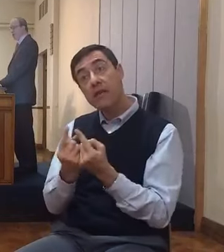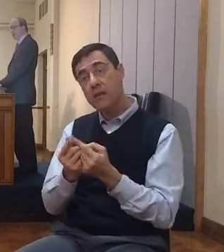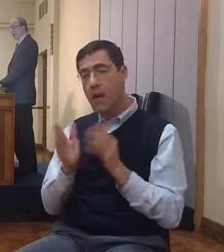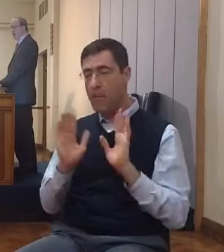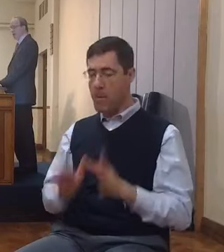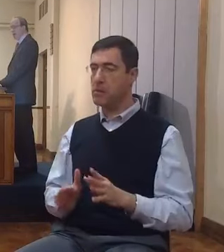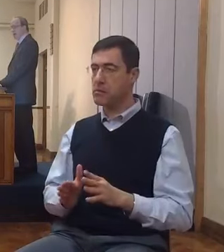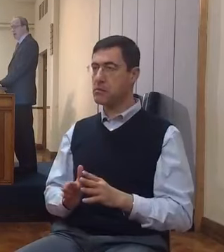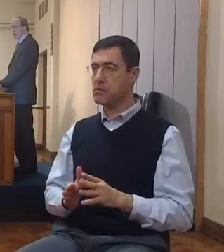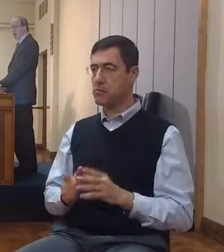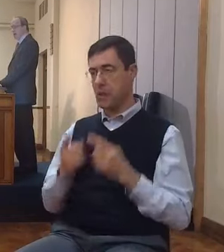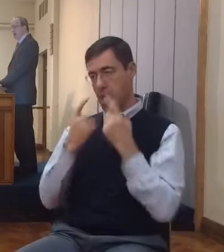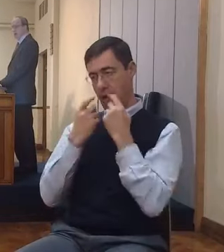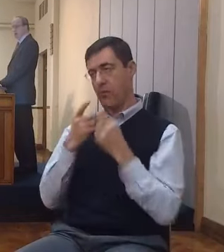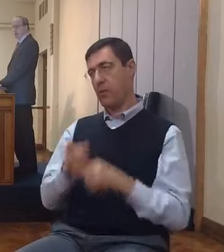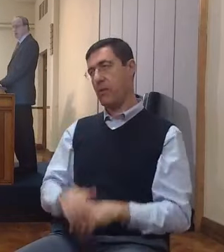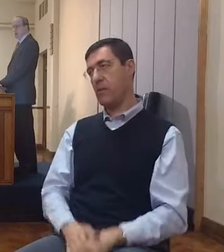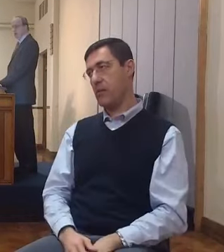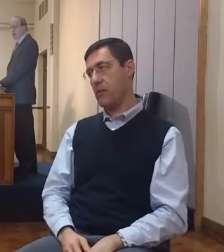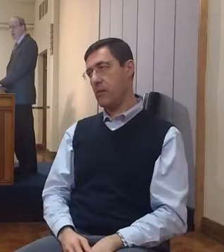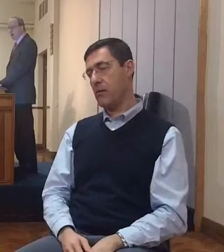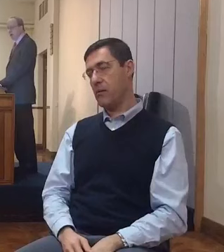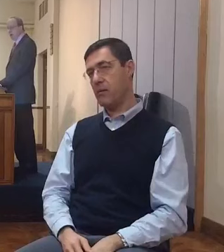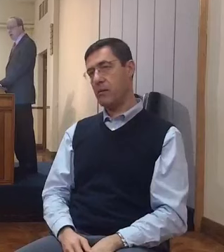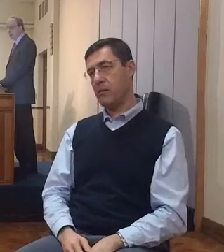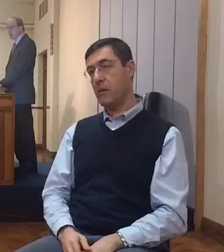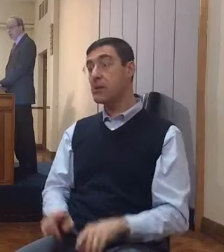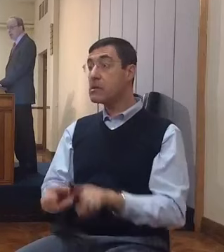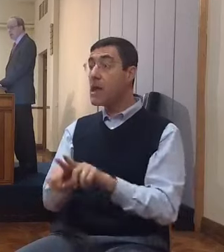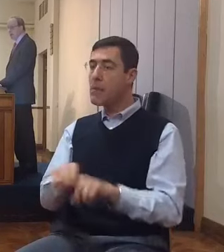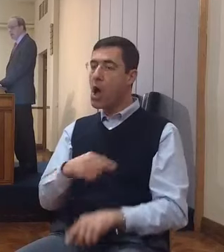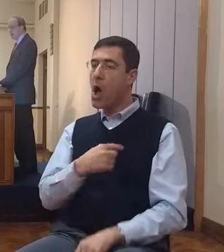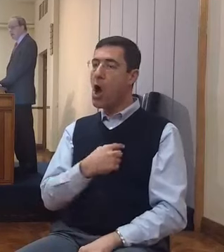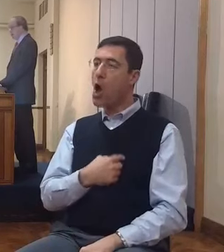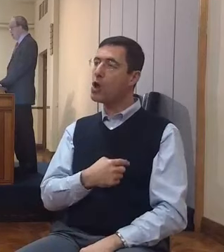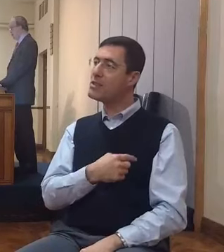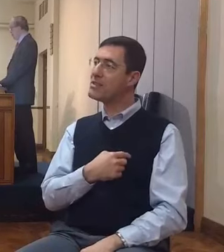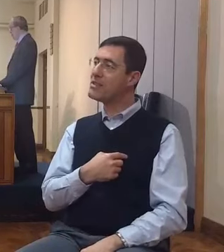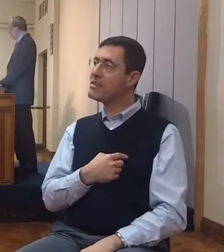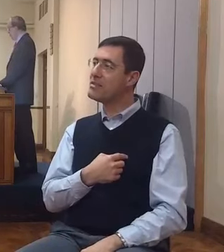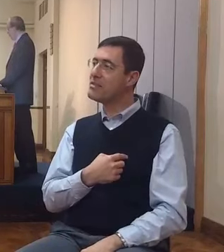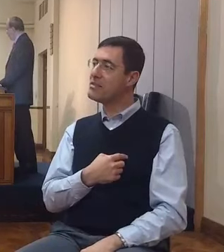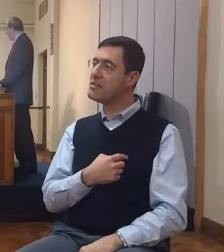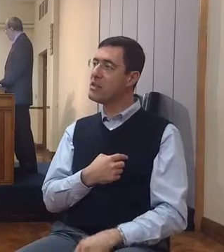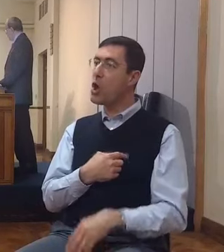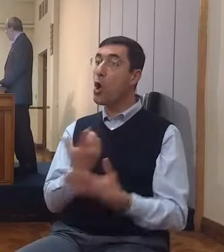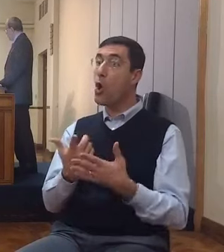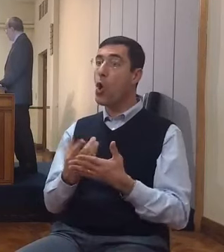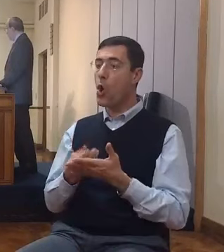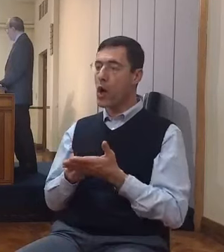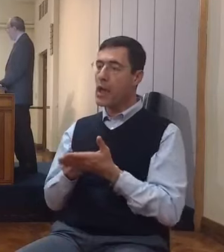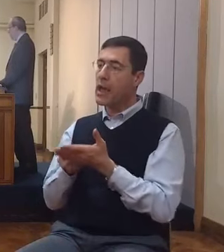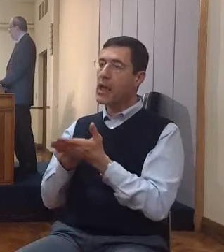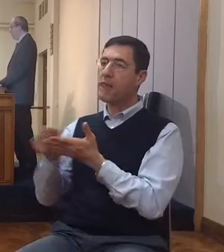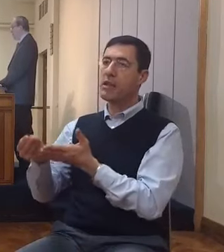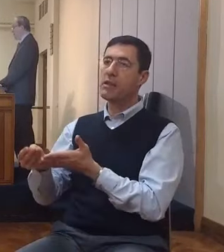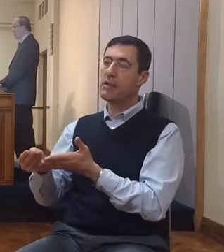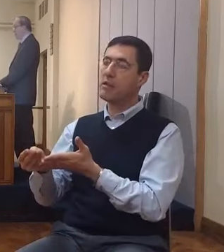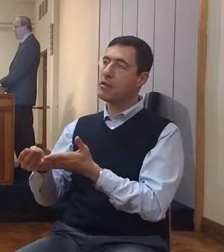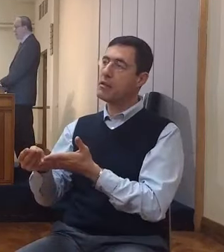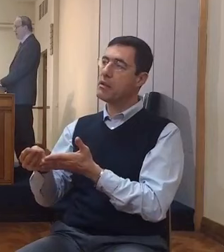Honesty and stewardship. Many people don't steward.